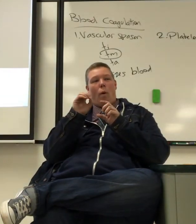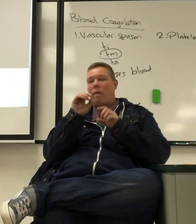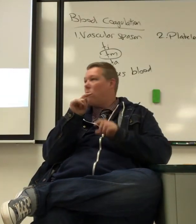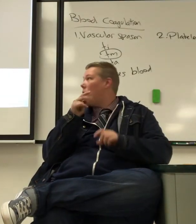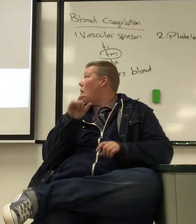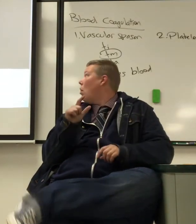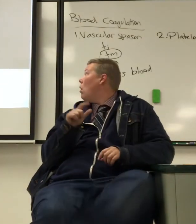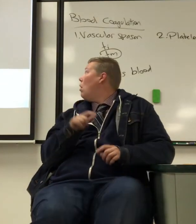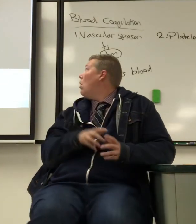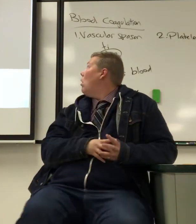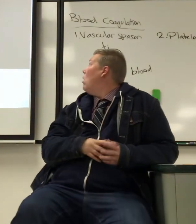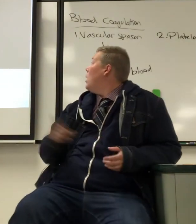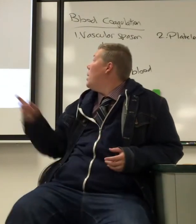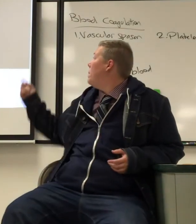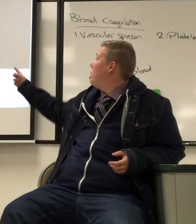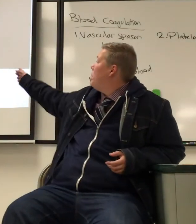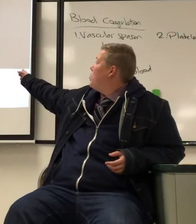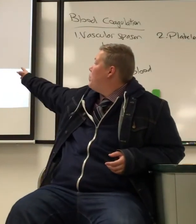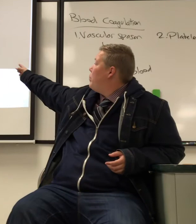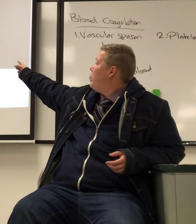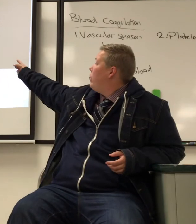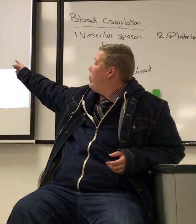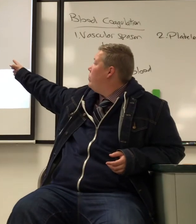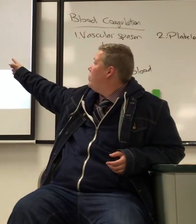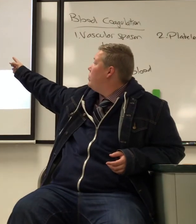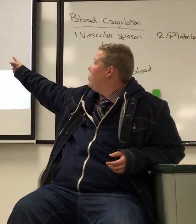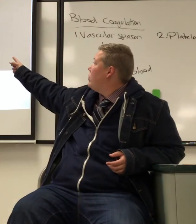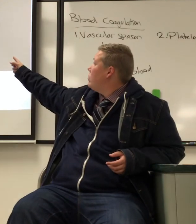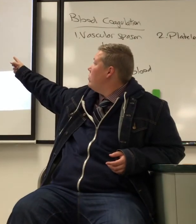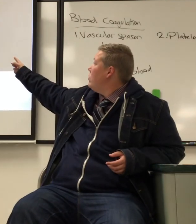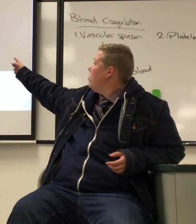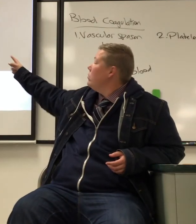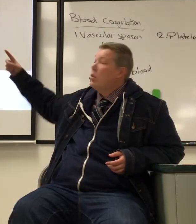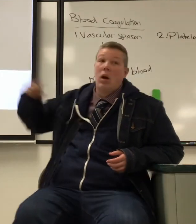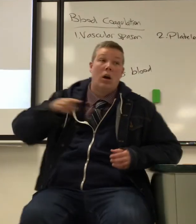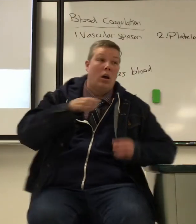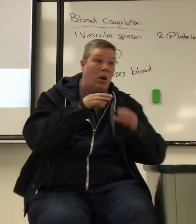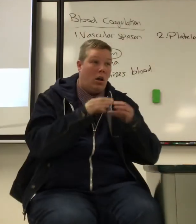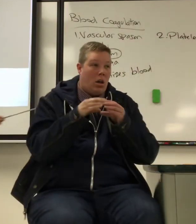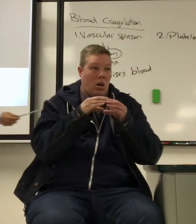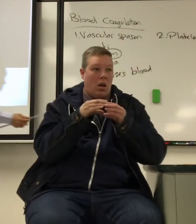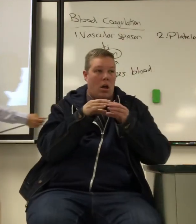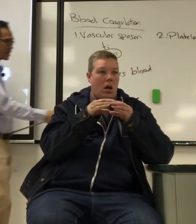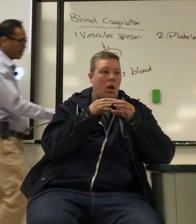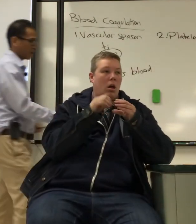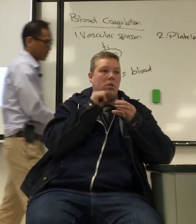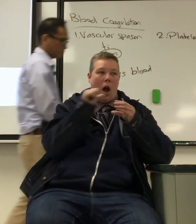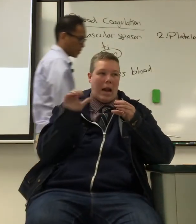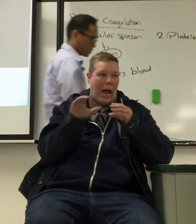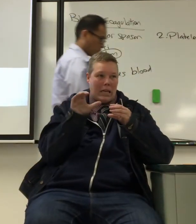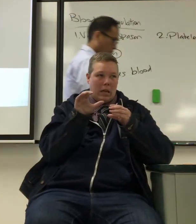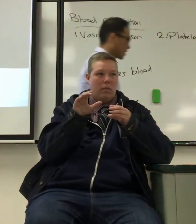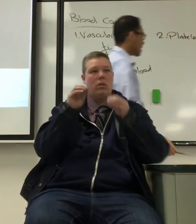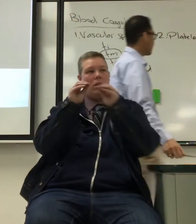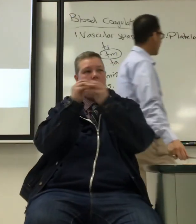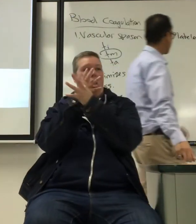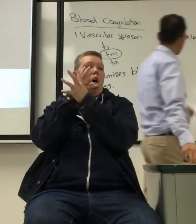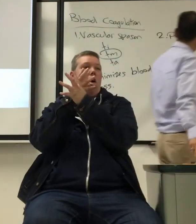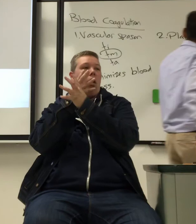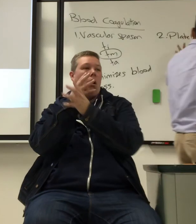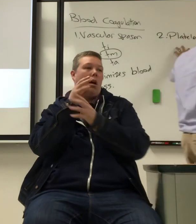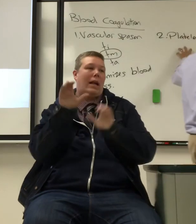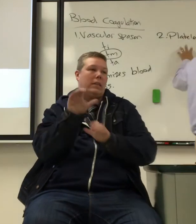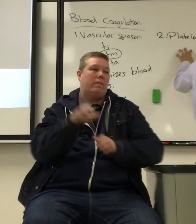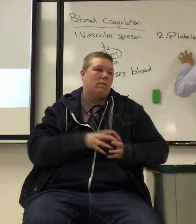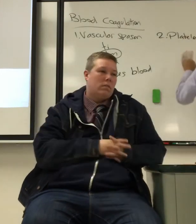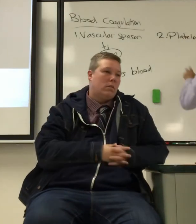for presentation. Unactivated, activated. Oh, big and spiky on you. So there is an activation